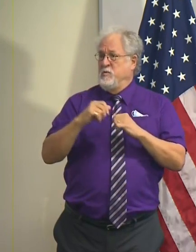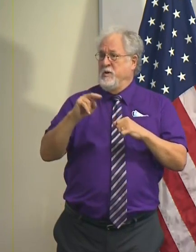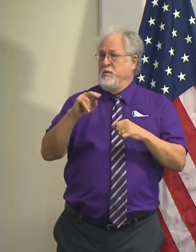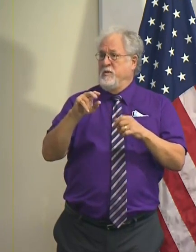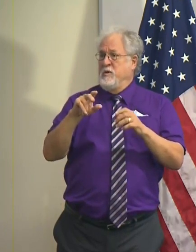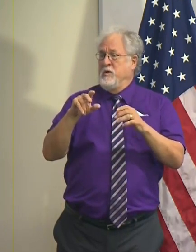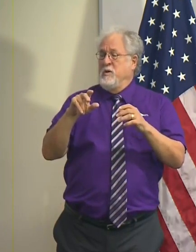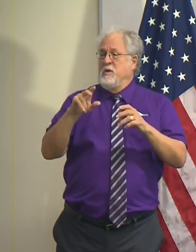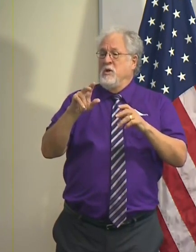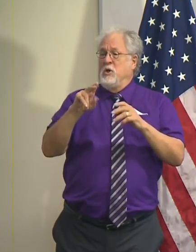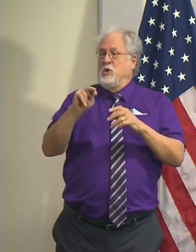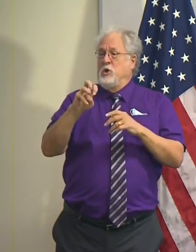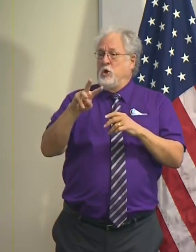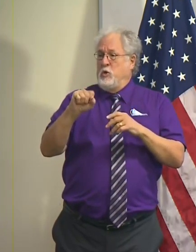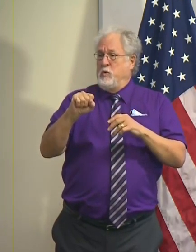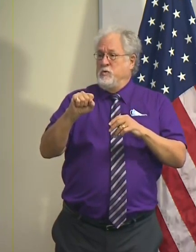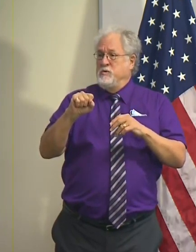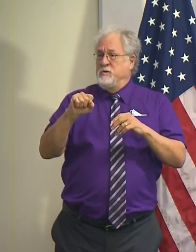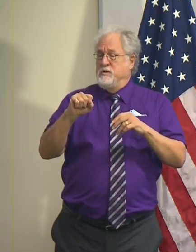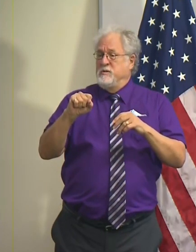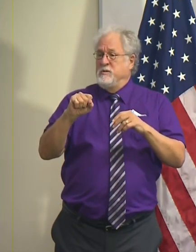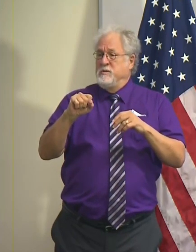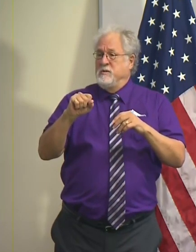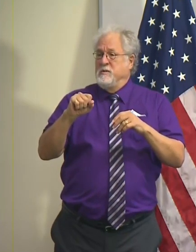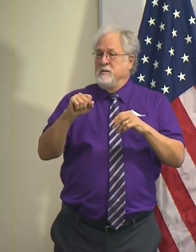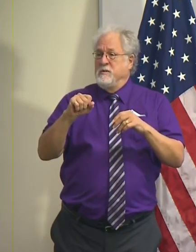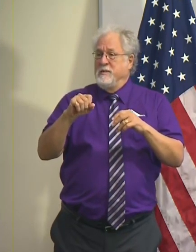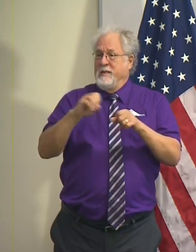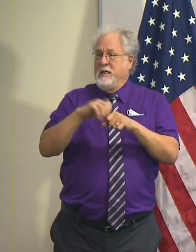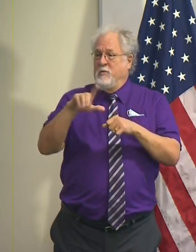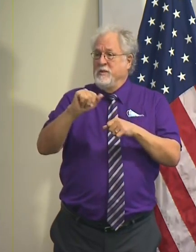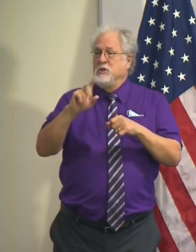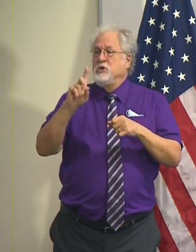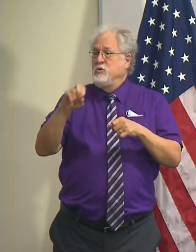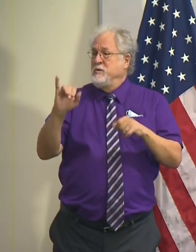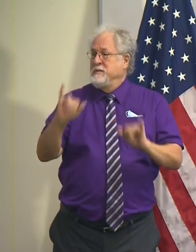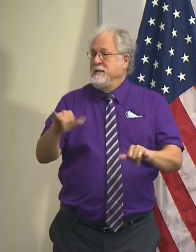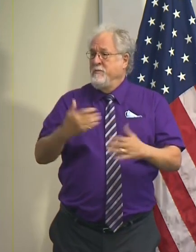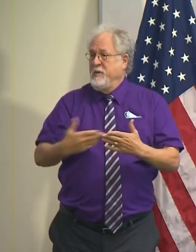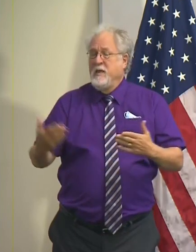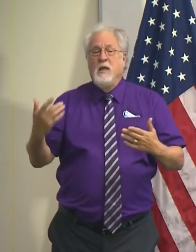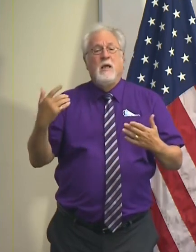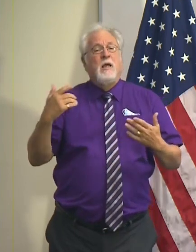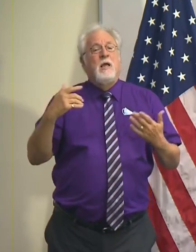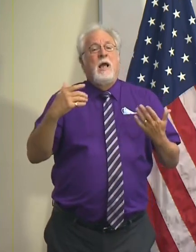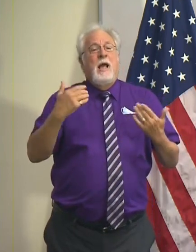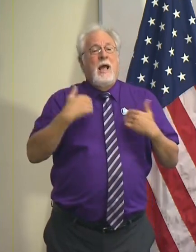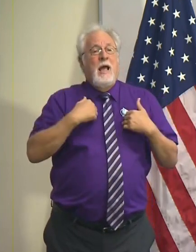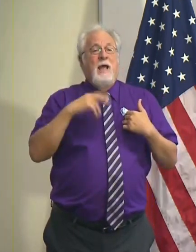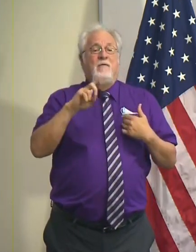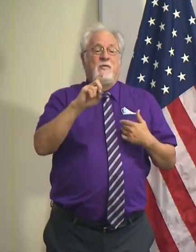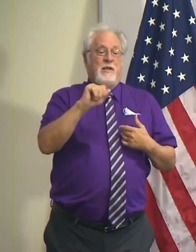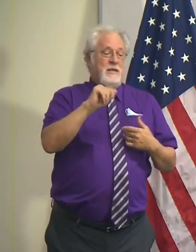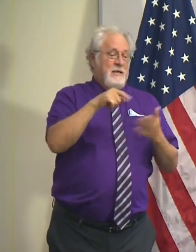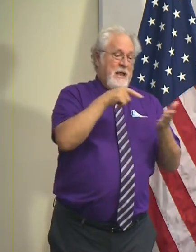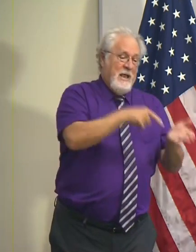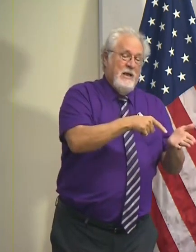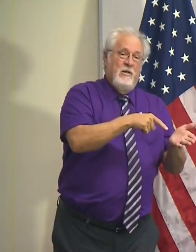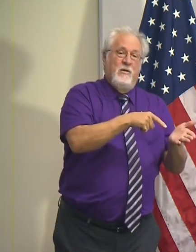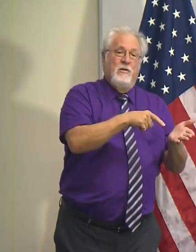news stations in Louisiana trying to basically do the same thing. And so you've got the data